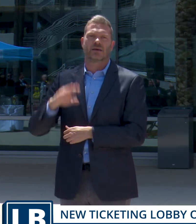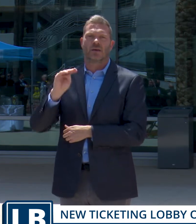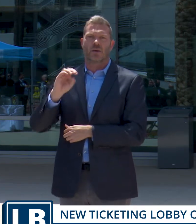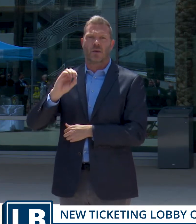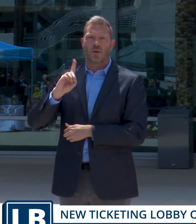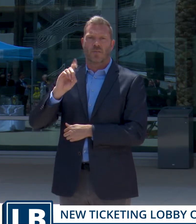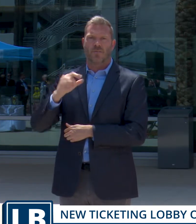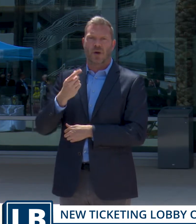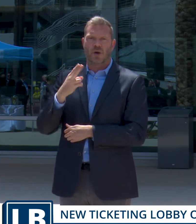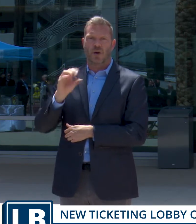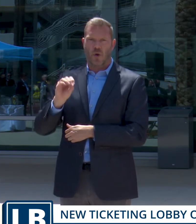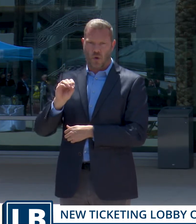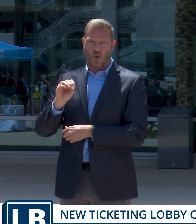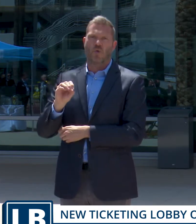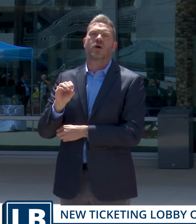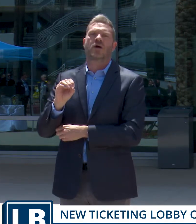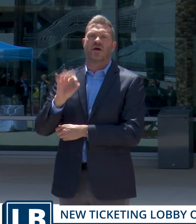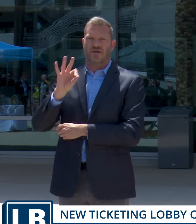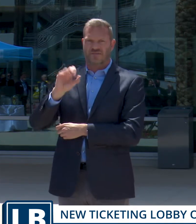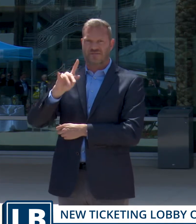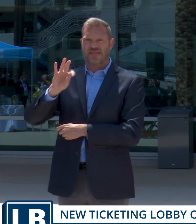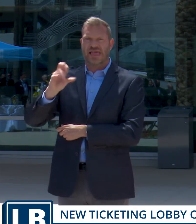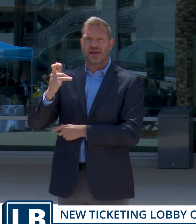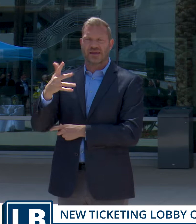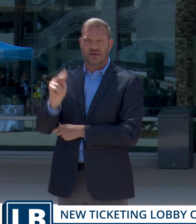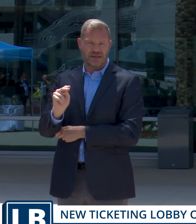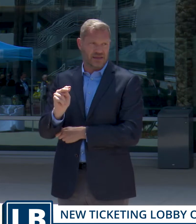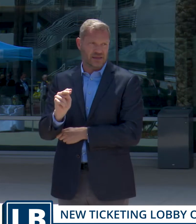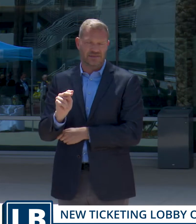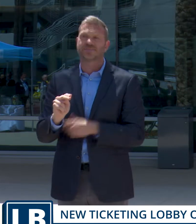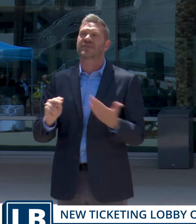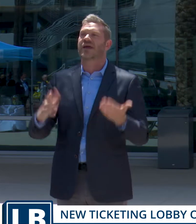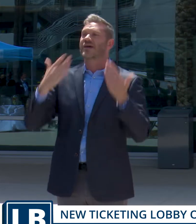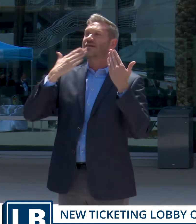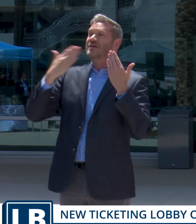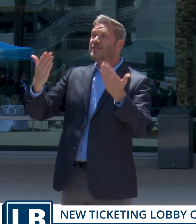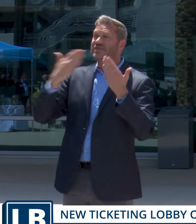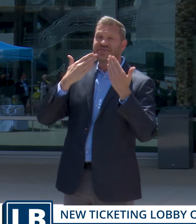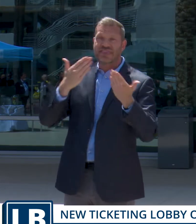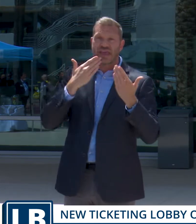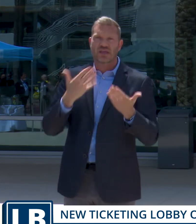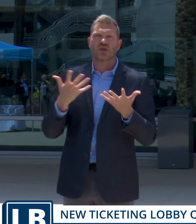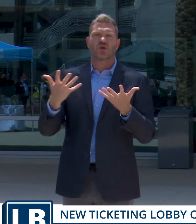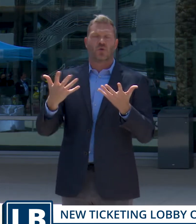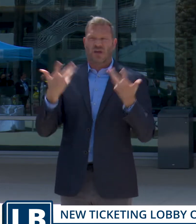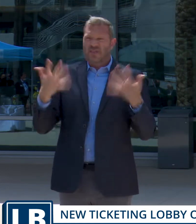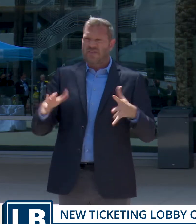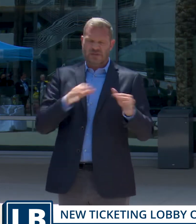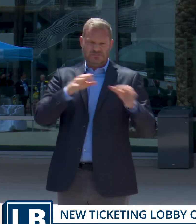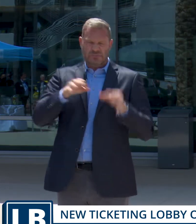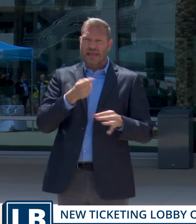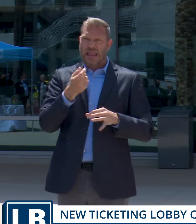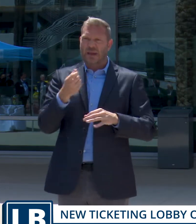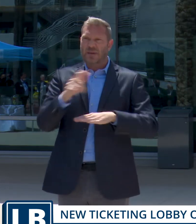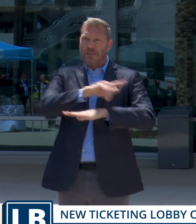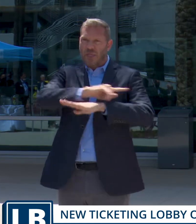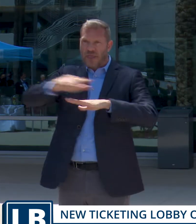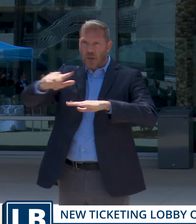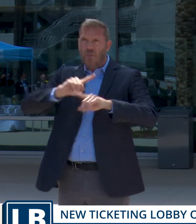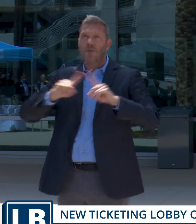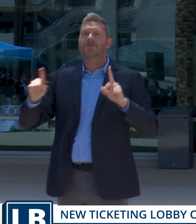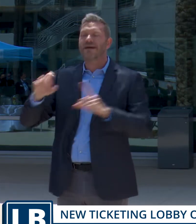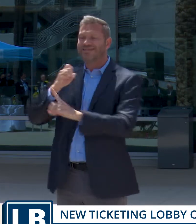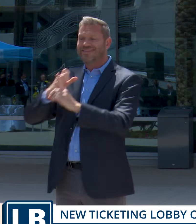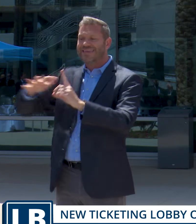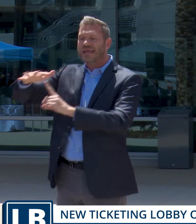Thank you all for being here. My colleagues have told you a lot about the airport. I kind of want to tell you a little bit about the ecosystem around the airport. Having an